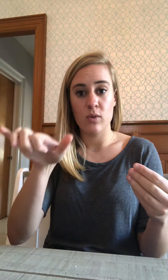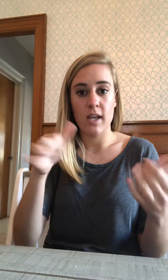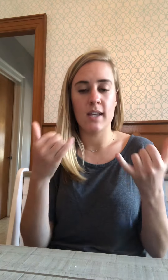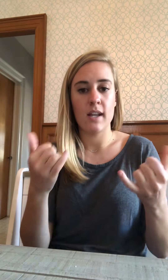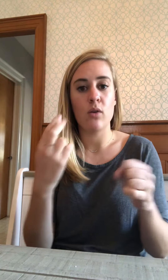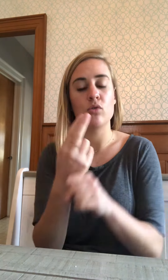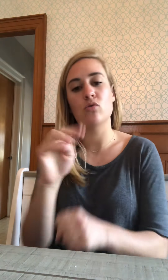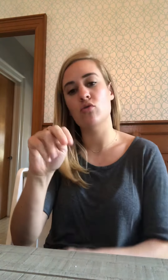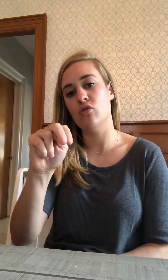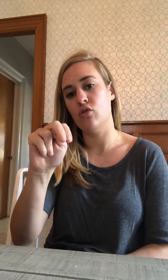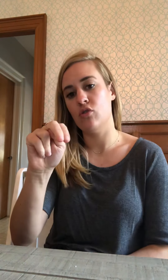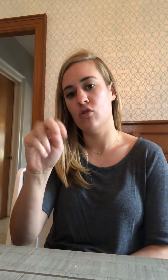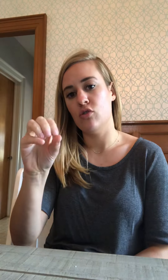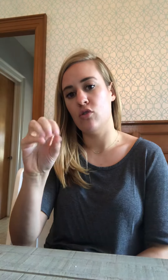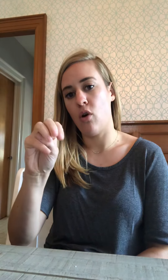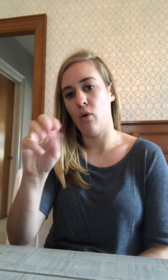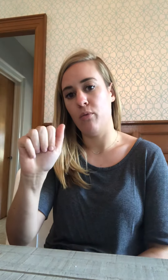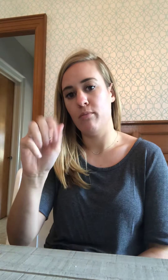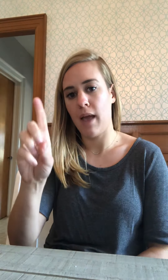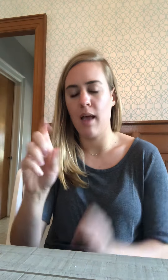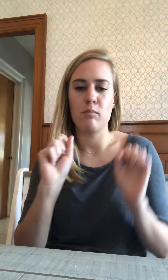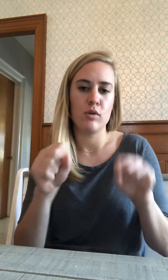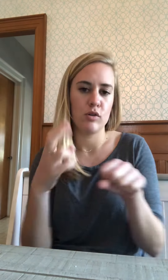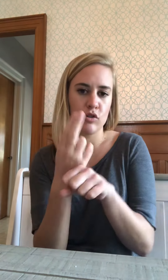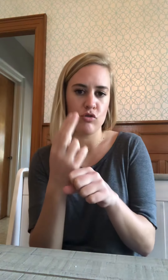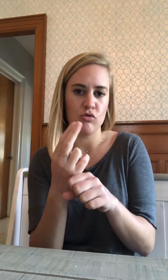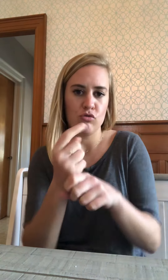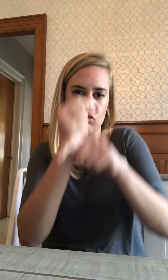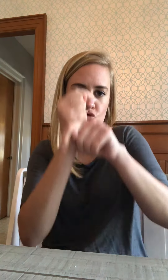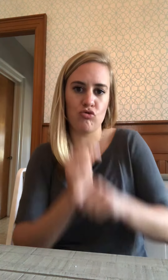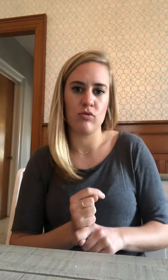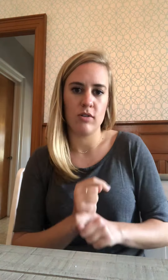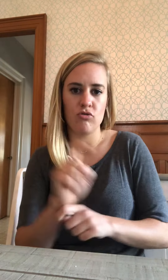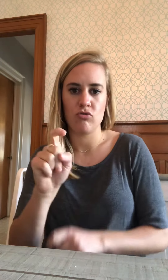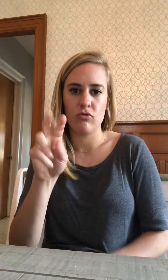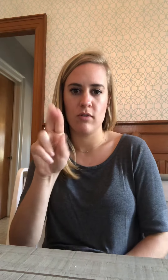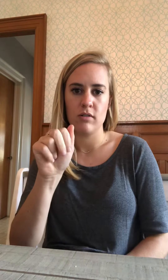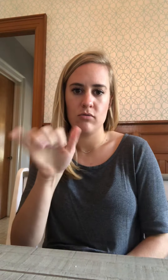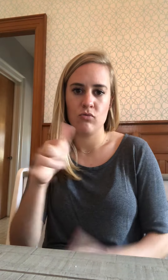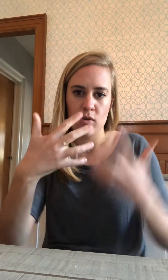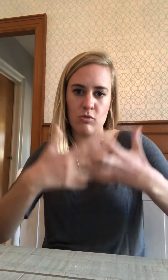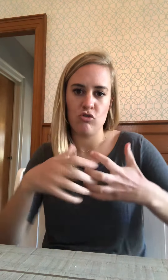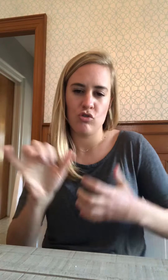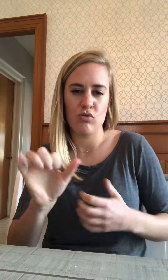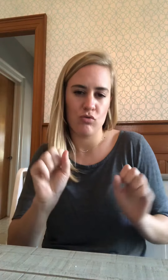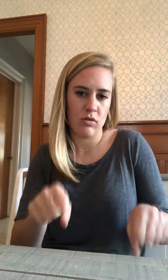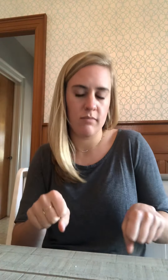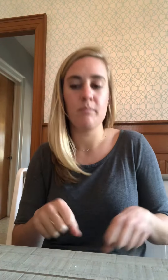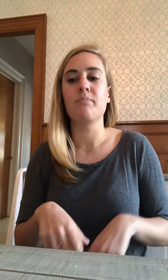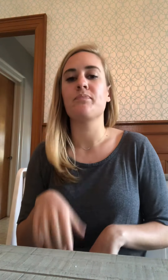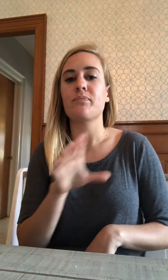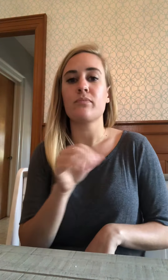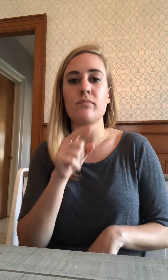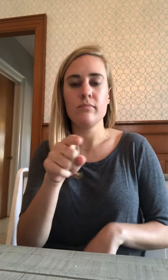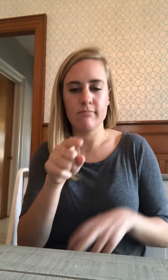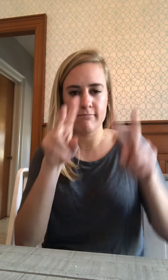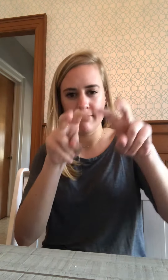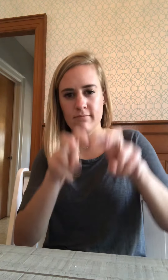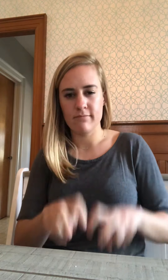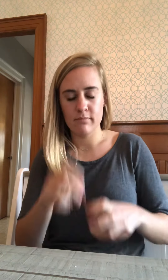also be done with conventional sources of x-ray. And you look at the x-rays and you treatment plan the case. And while that is happening, if